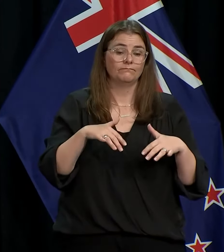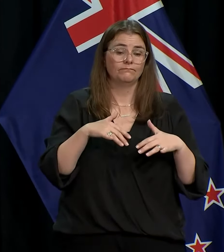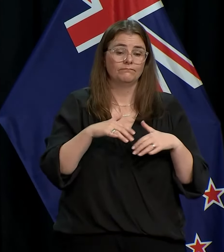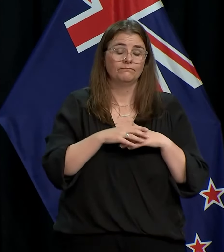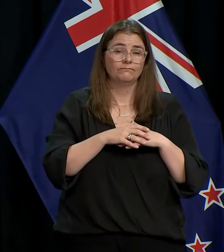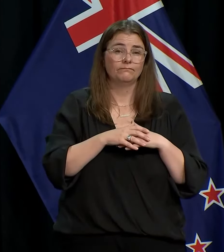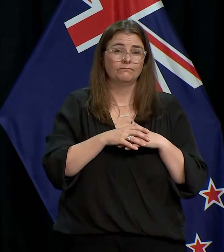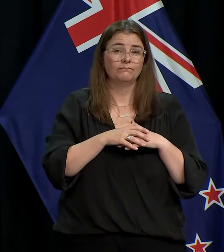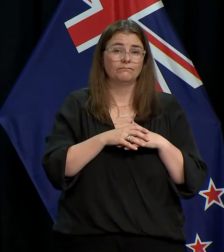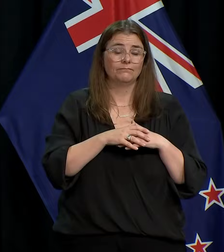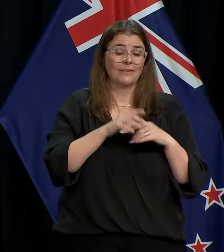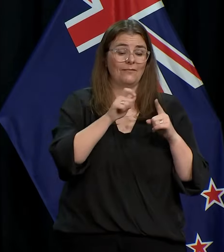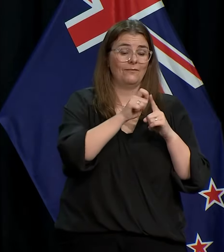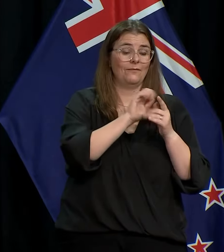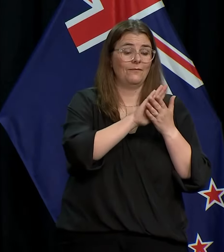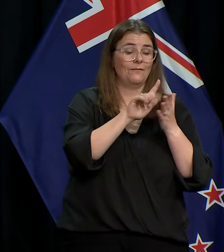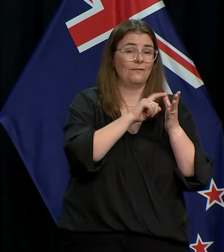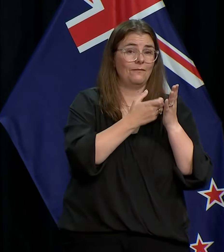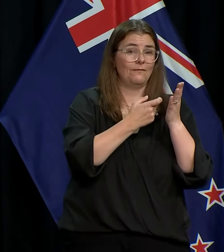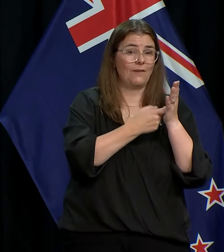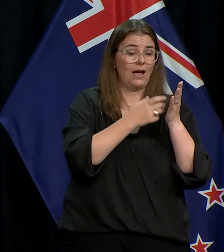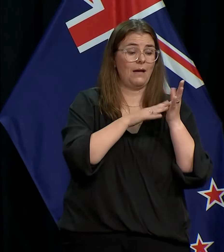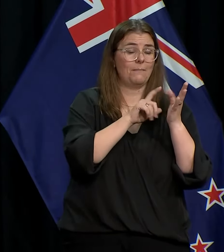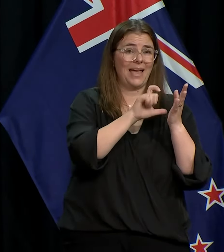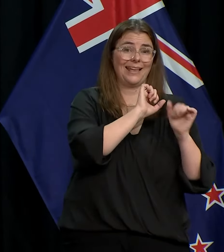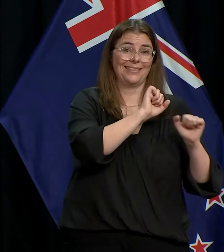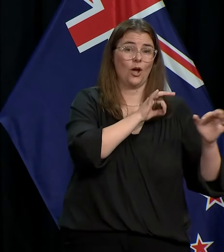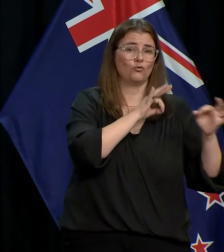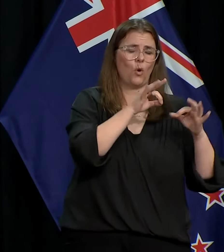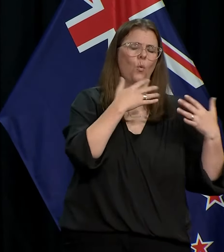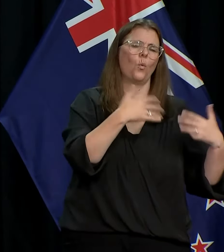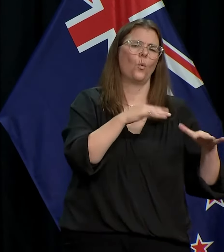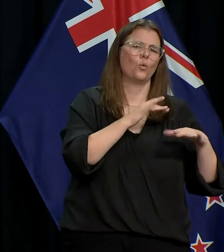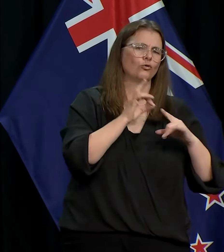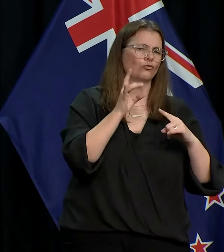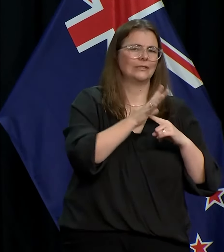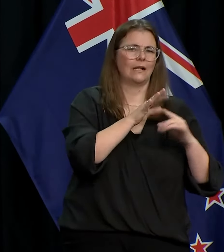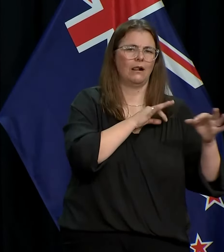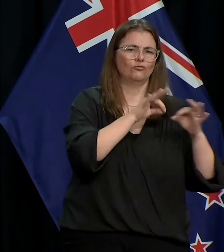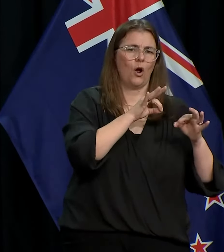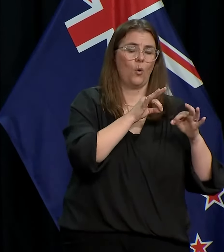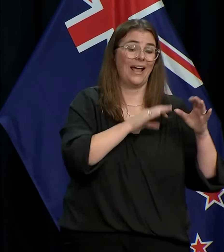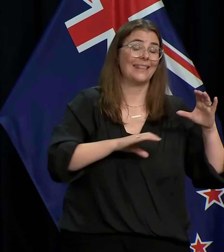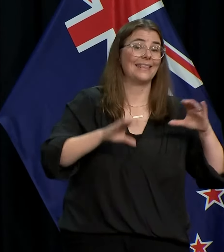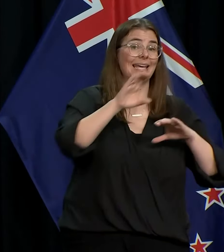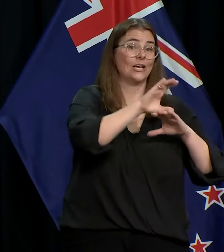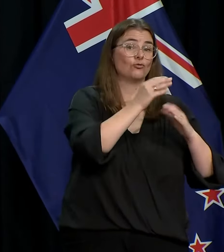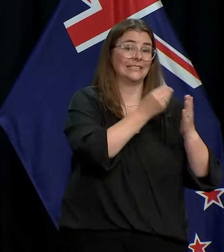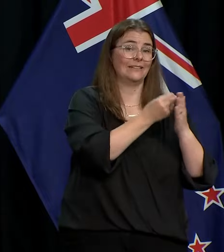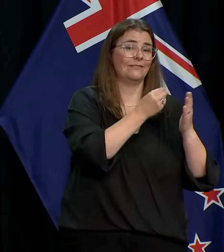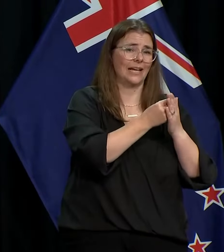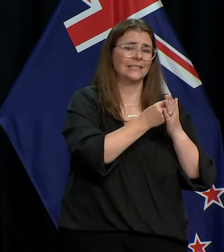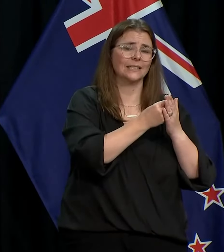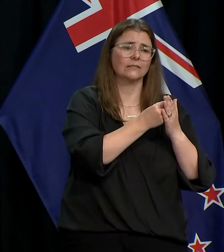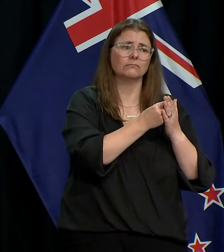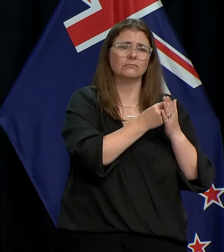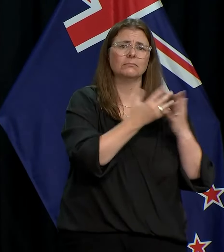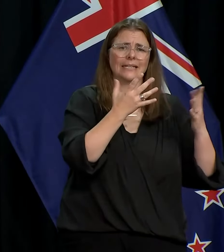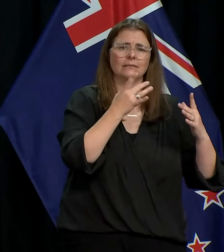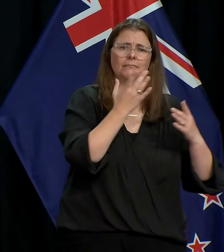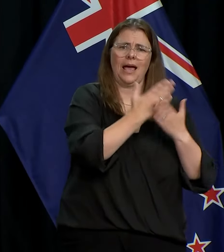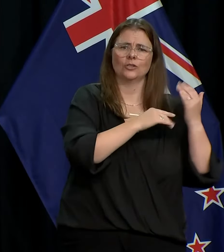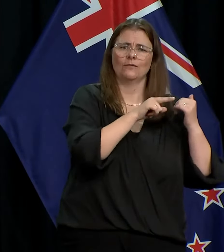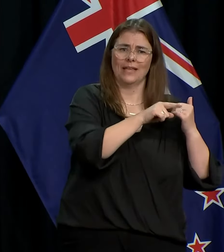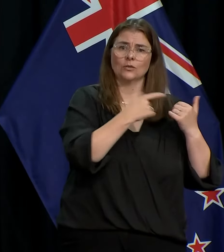firstly the important role that Pharmac plays and the important impact that an increase in Pharmac funding has, and so we have significantly